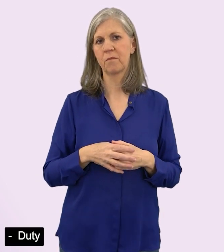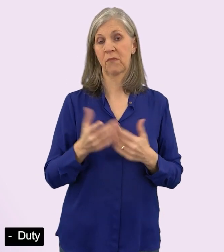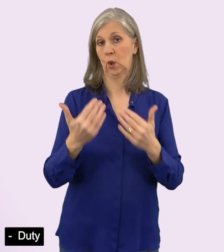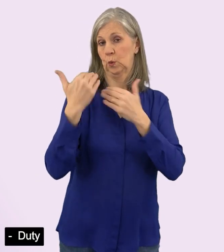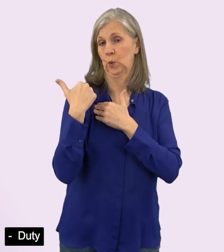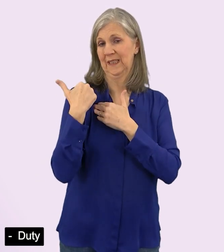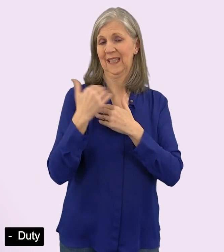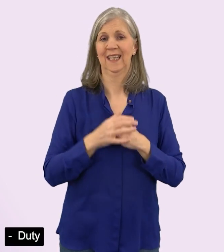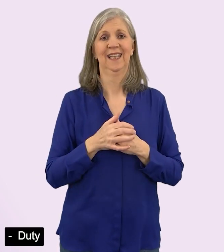duty,